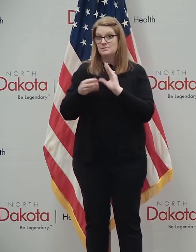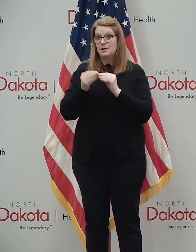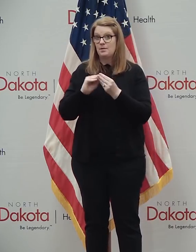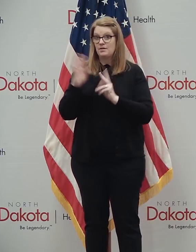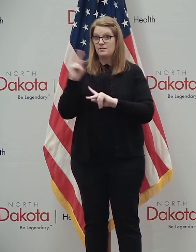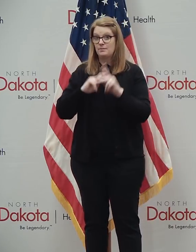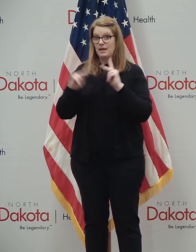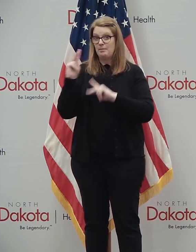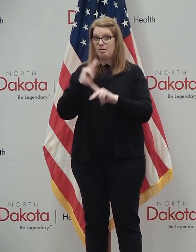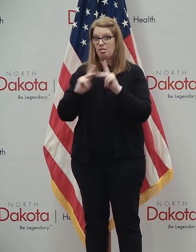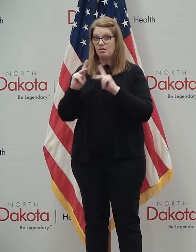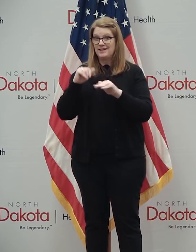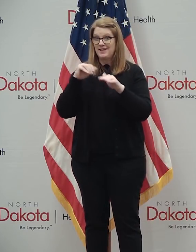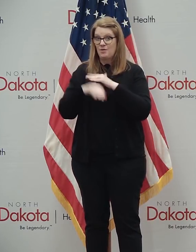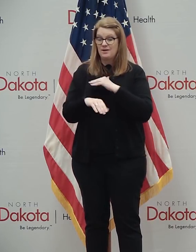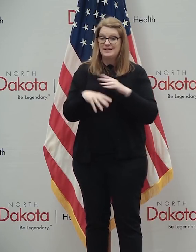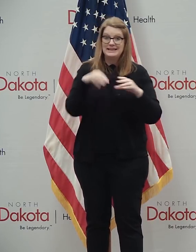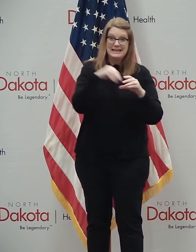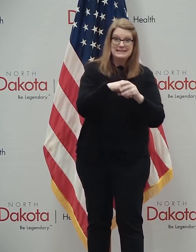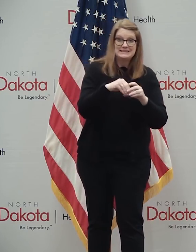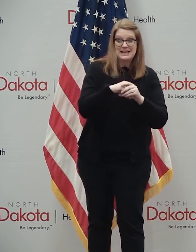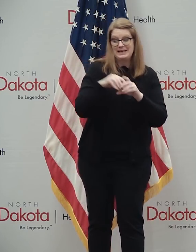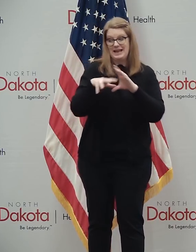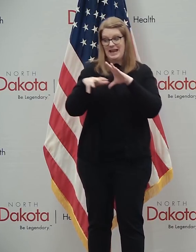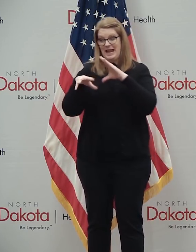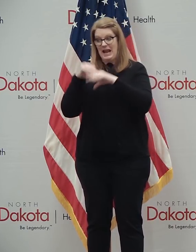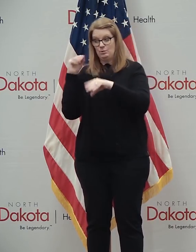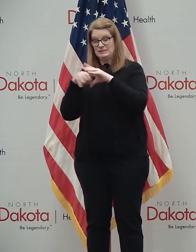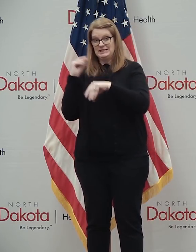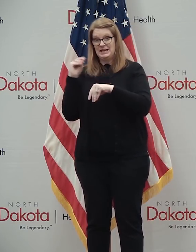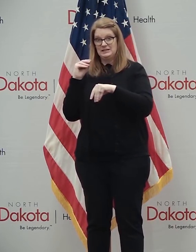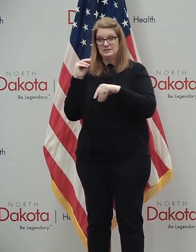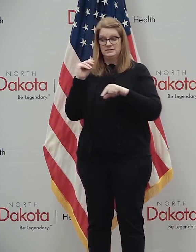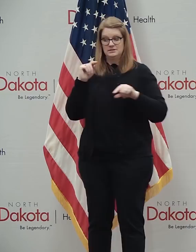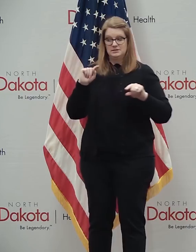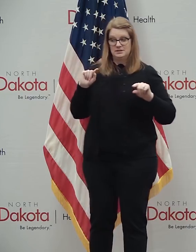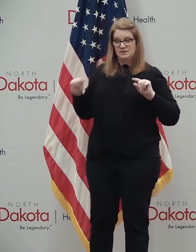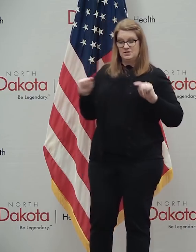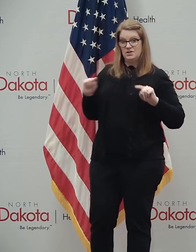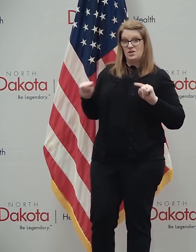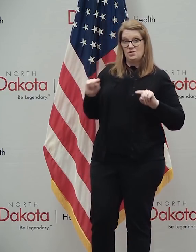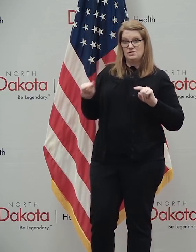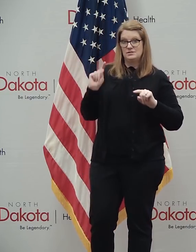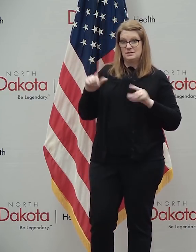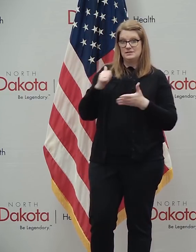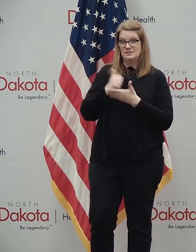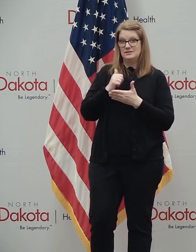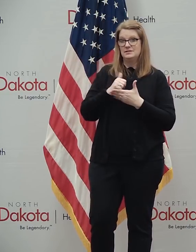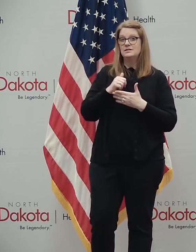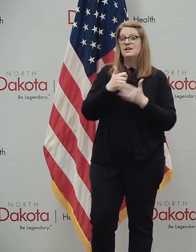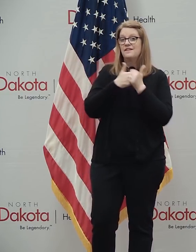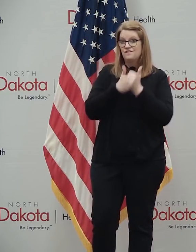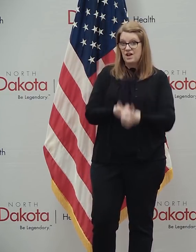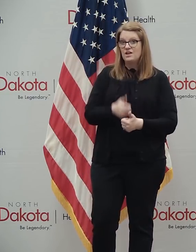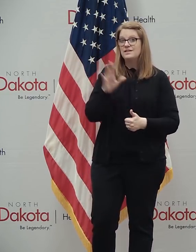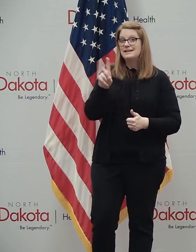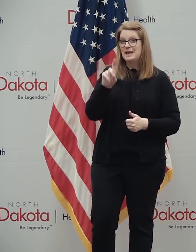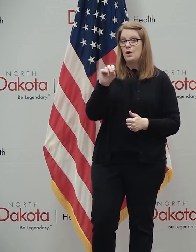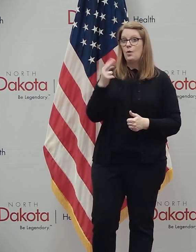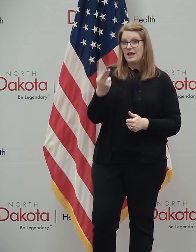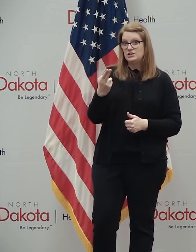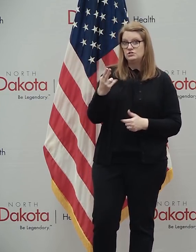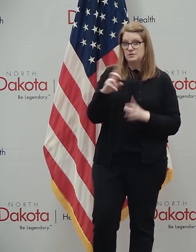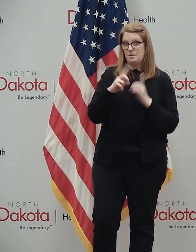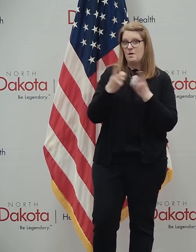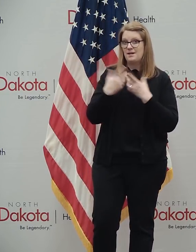their indoor and outdoor facilities because those facilities must accommodate the DOH guidelines for seating and